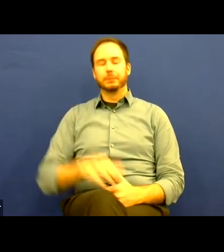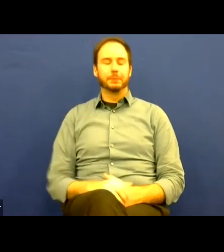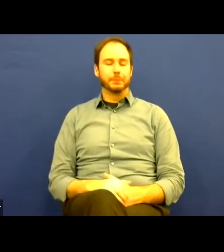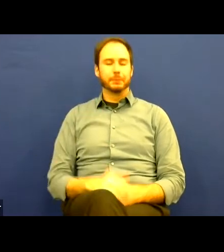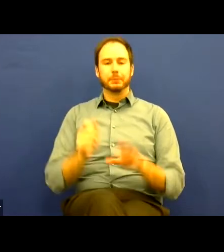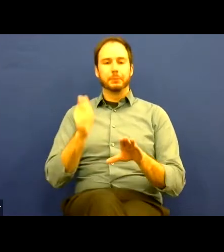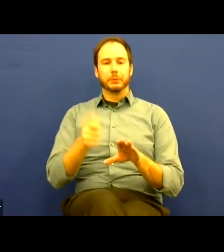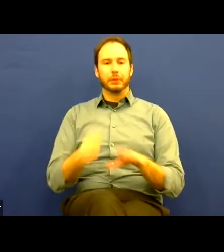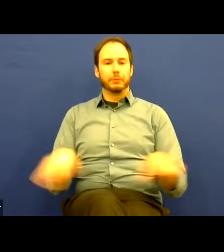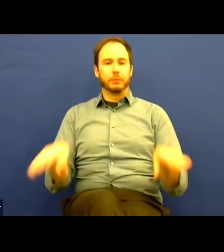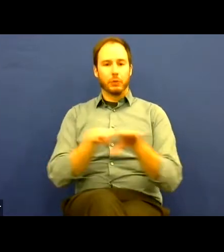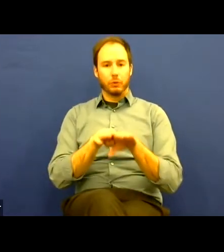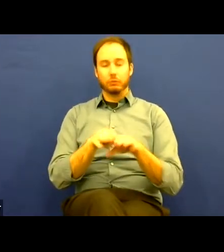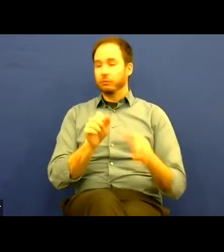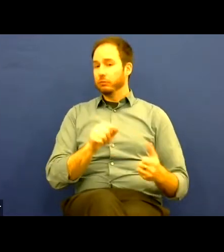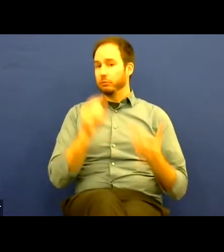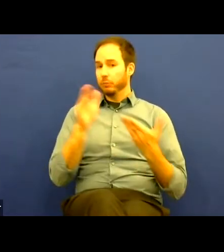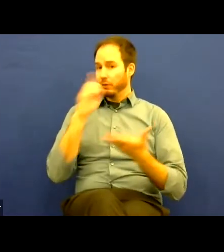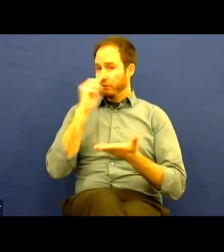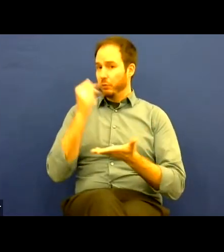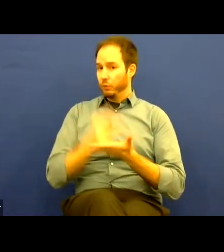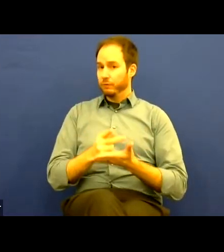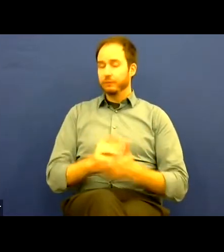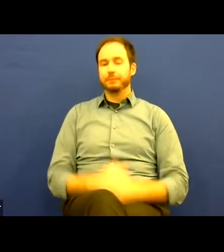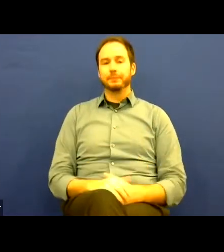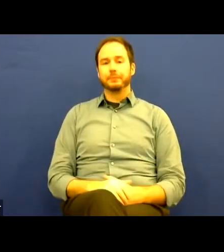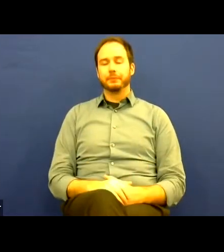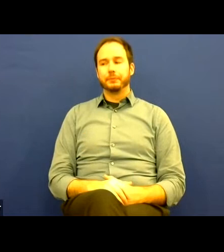Can I get a resolution to approve?